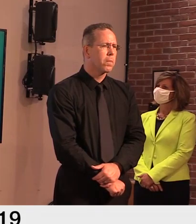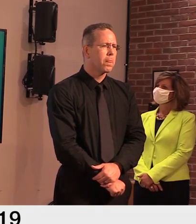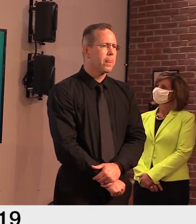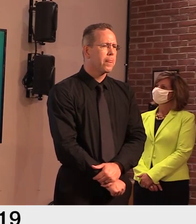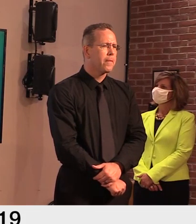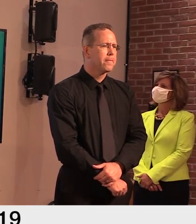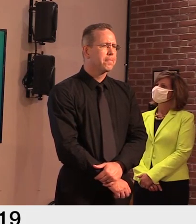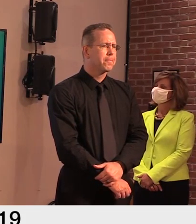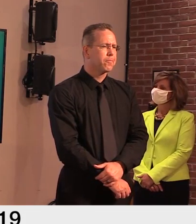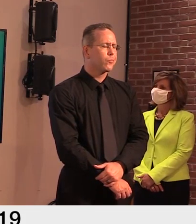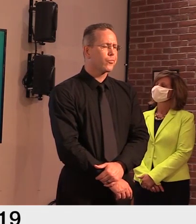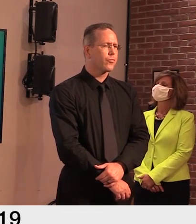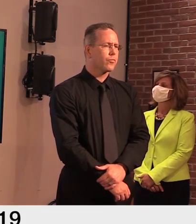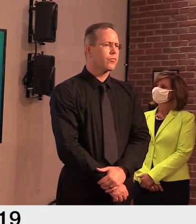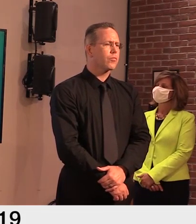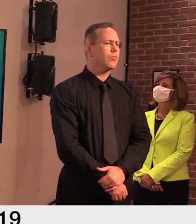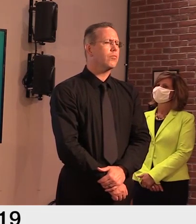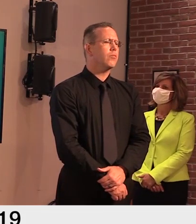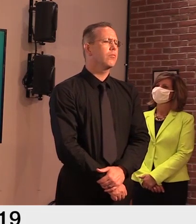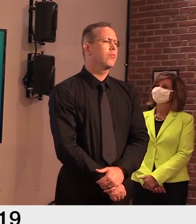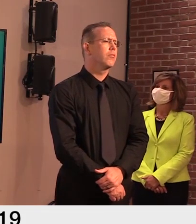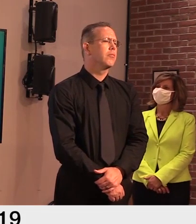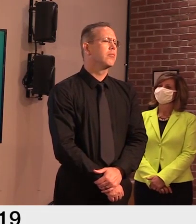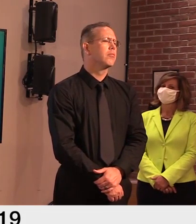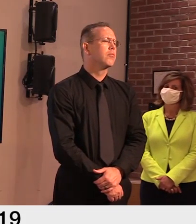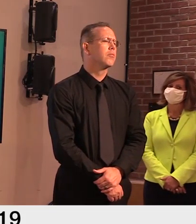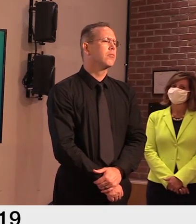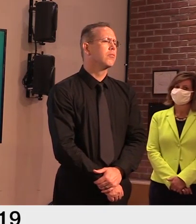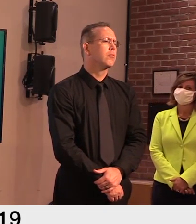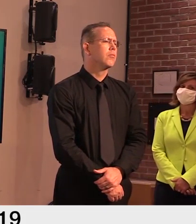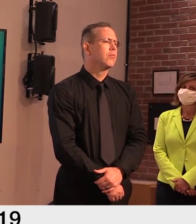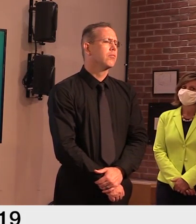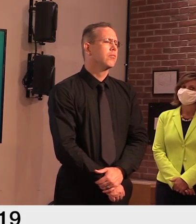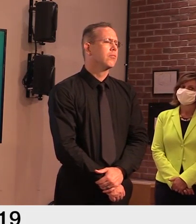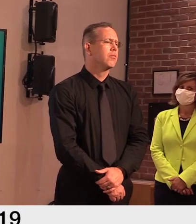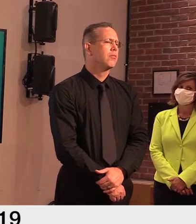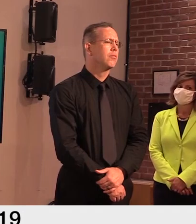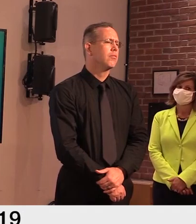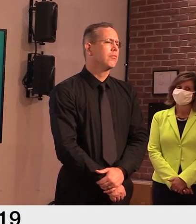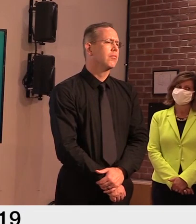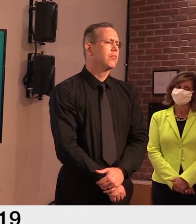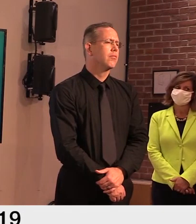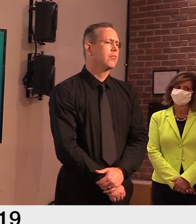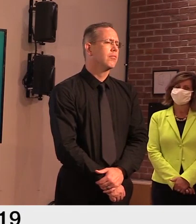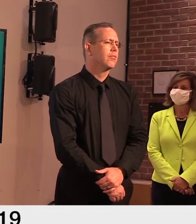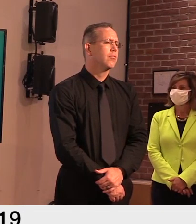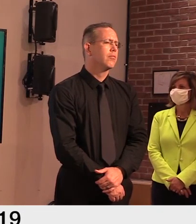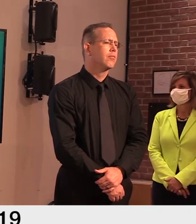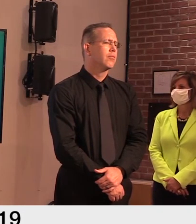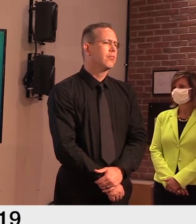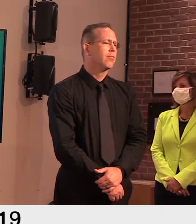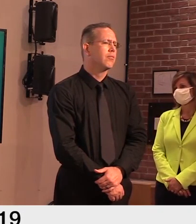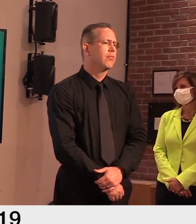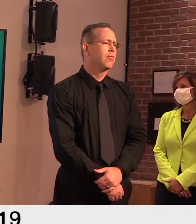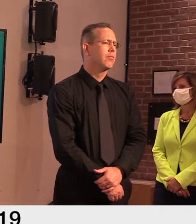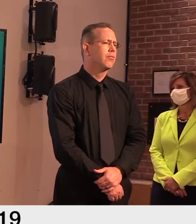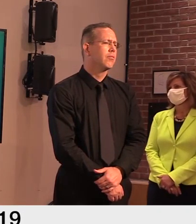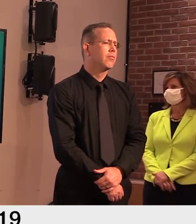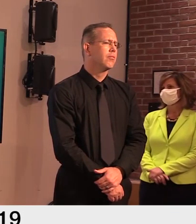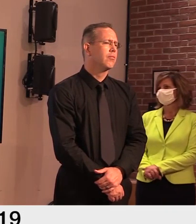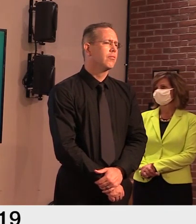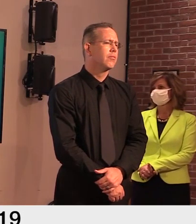the building's fire code. As a governor who's had significant background rooted in the construction